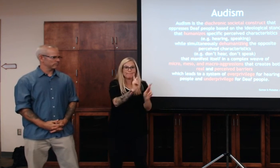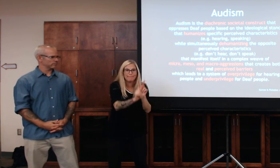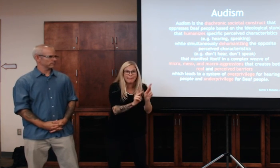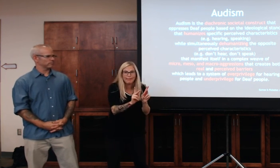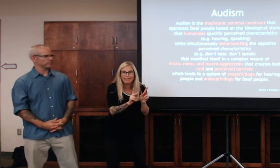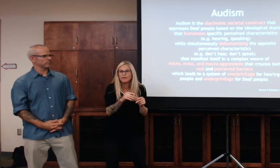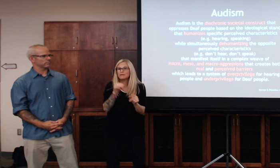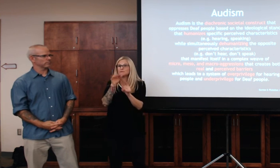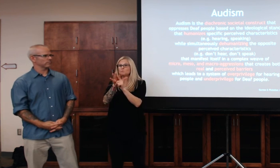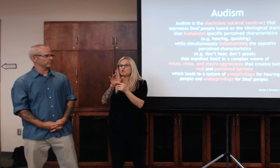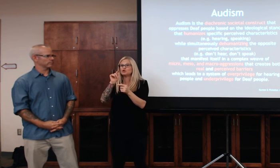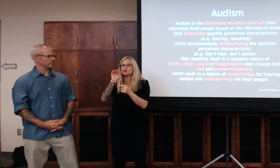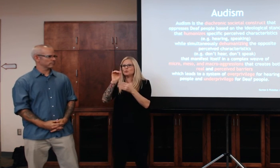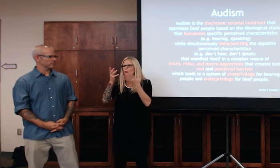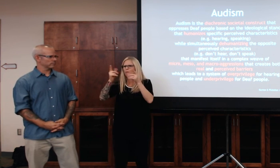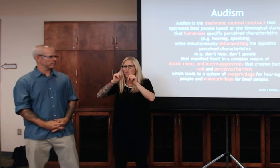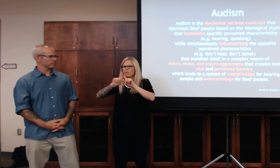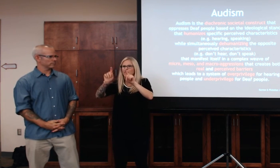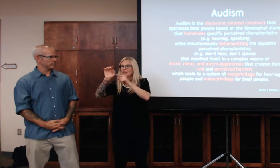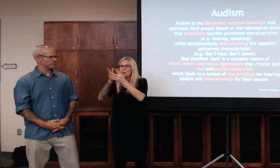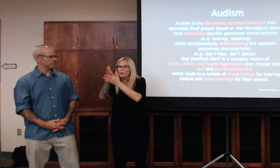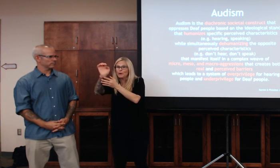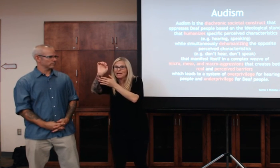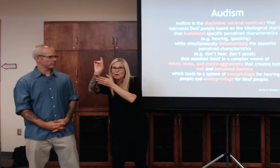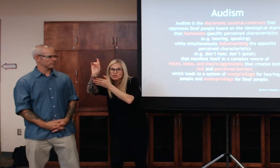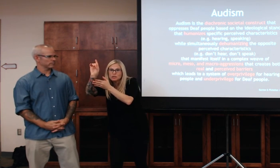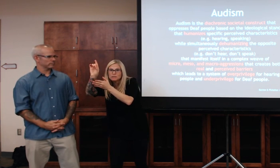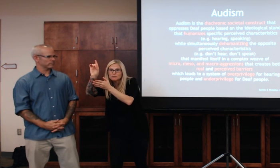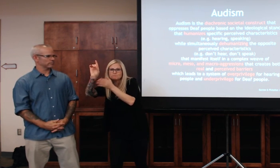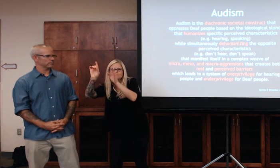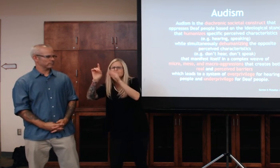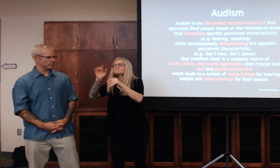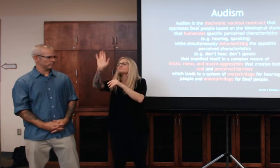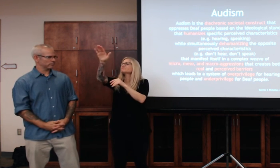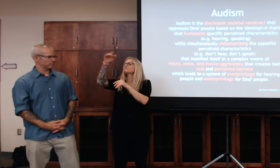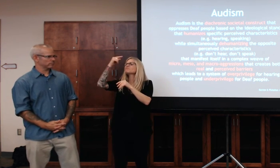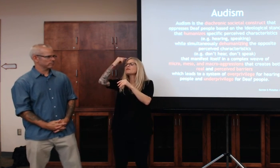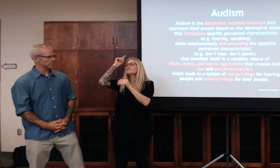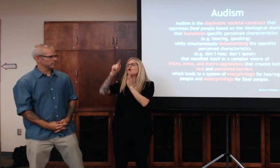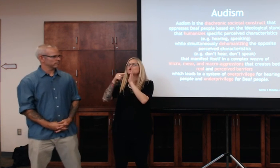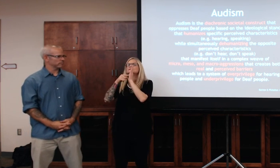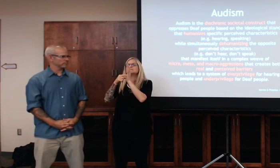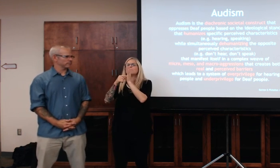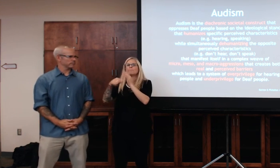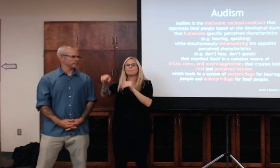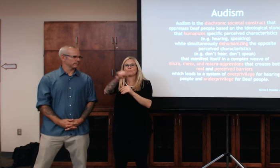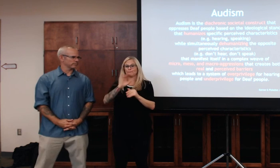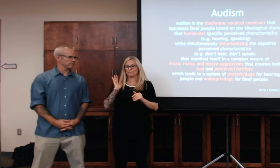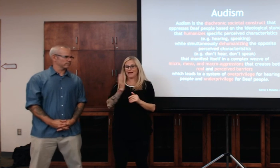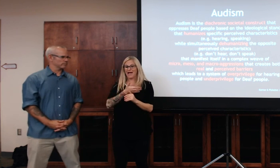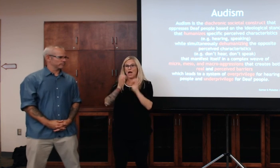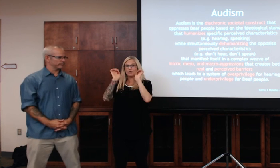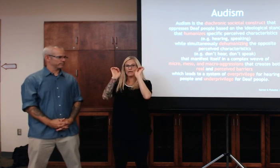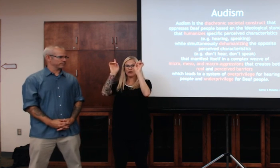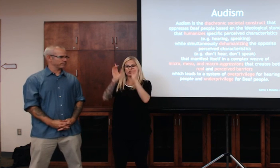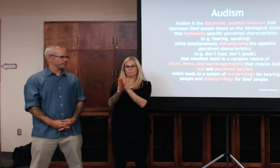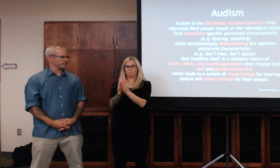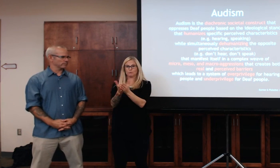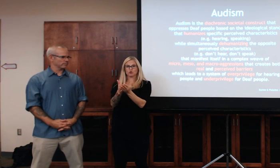individuals, exposure to education, just for example, now our